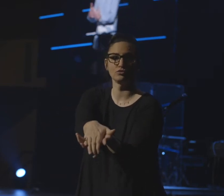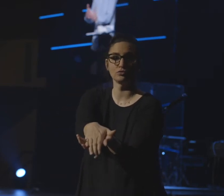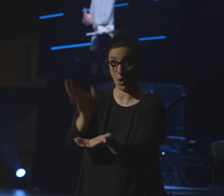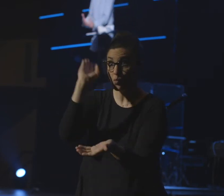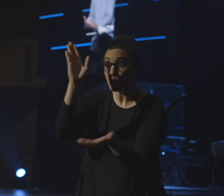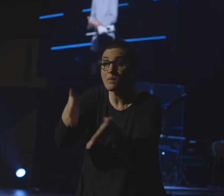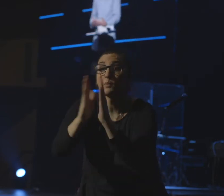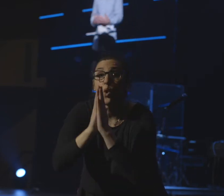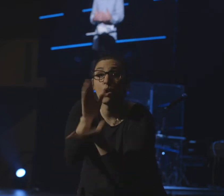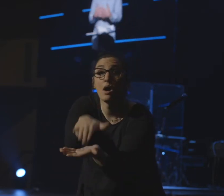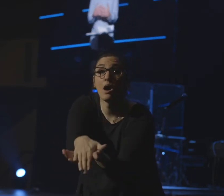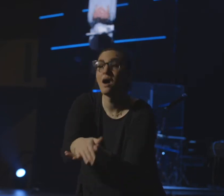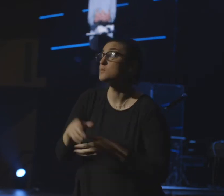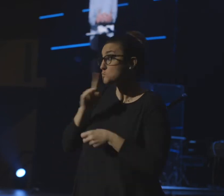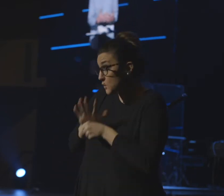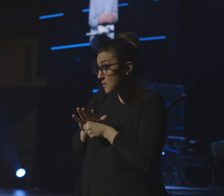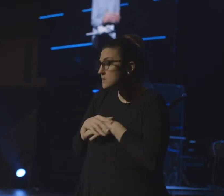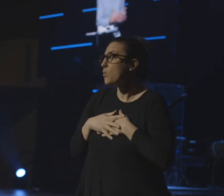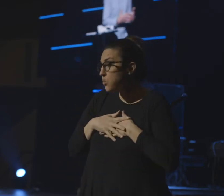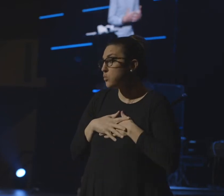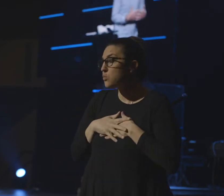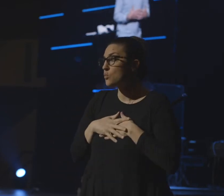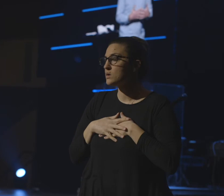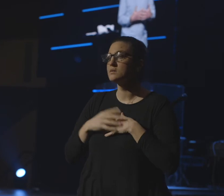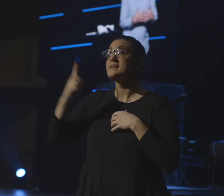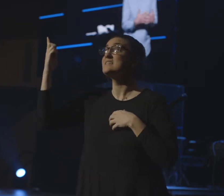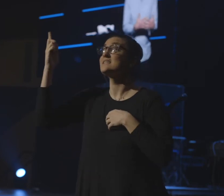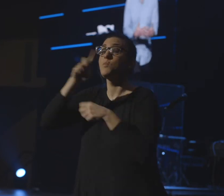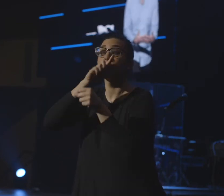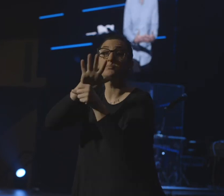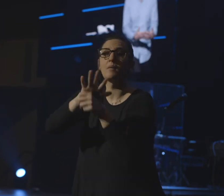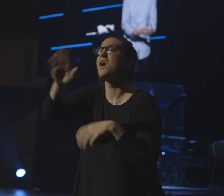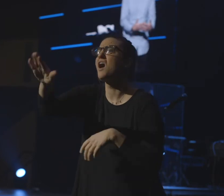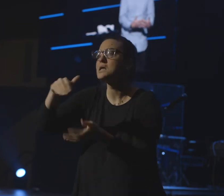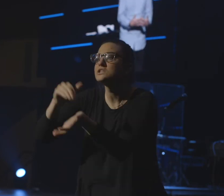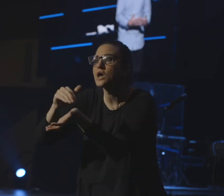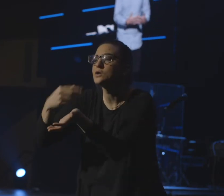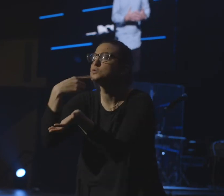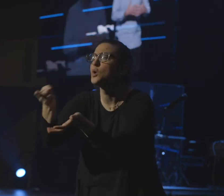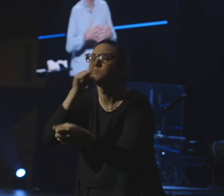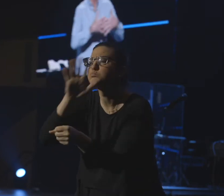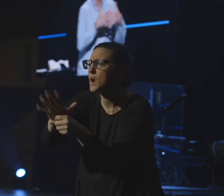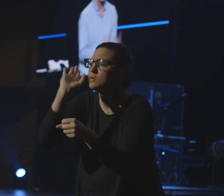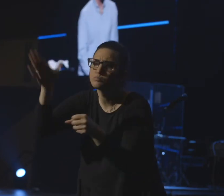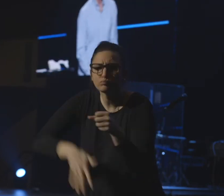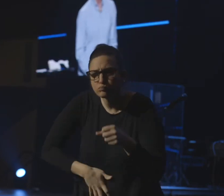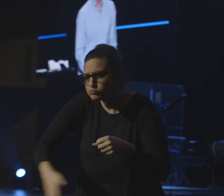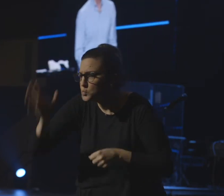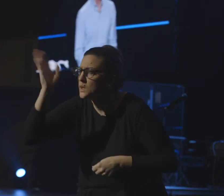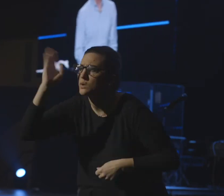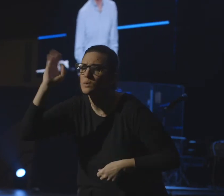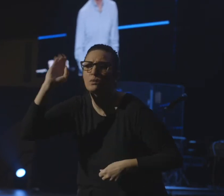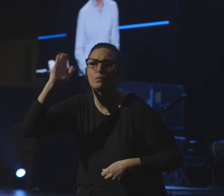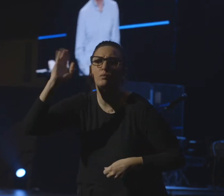Somehow you get a promise to have a child. Sometimes you get some kind of, maybe a promise from a doctor for your health. Or your mind. When someone promises